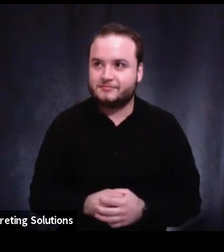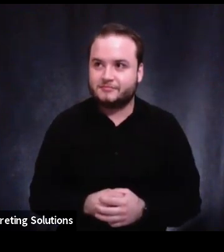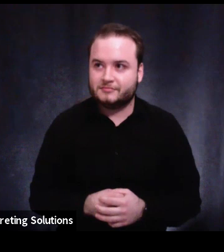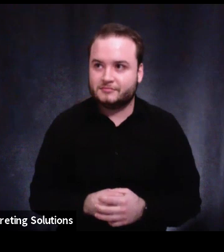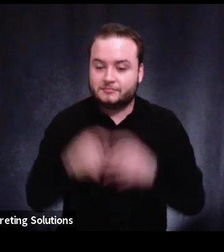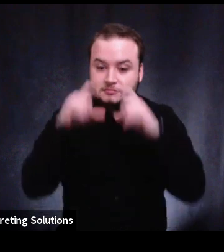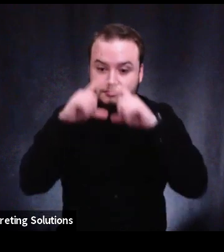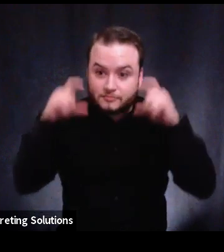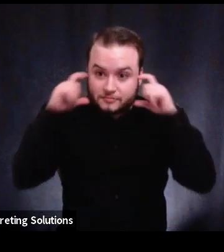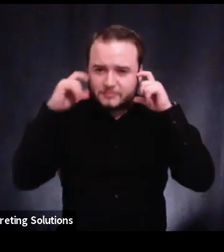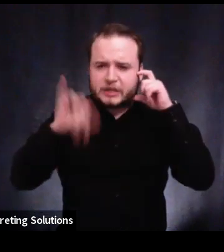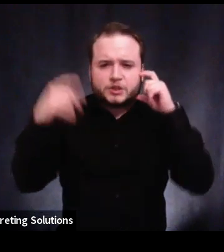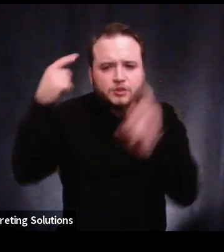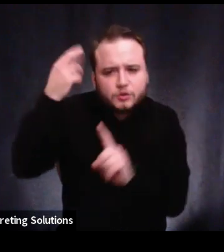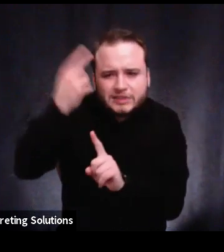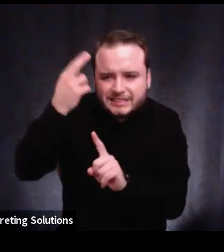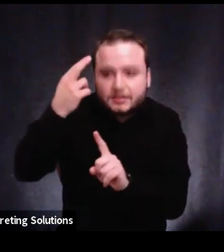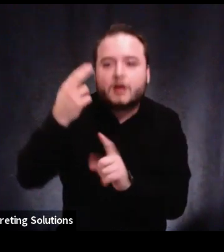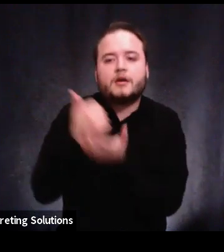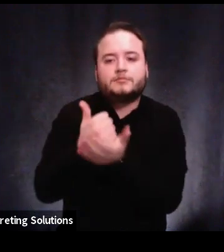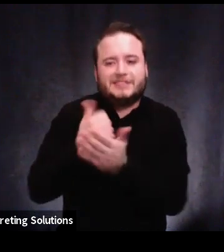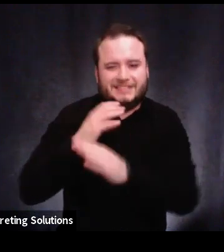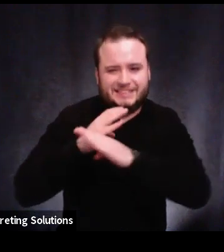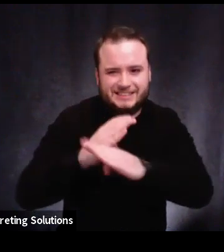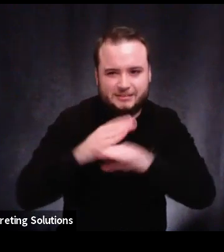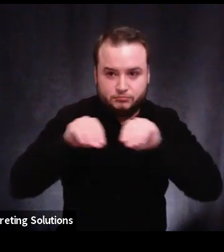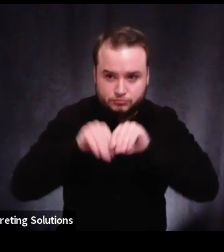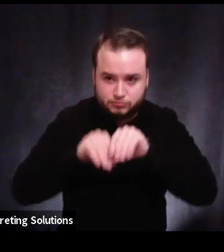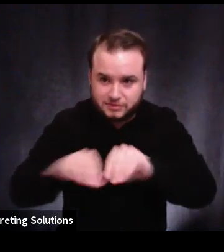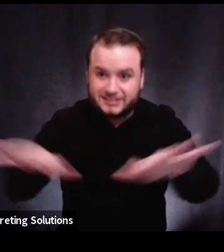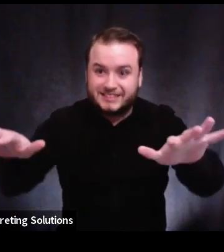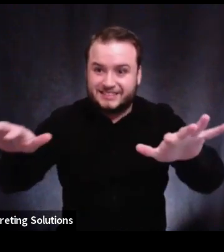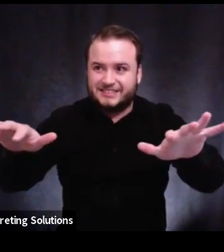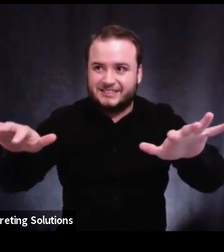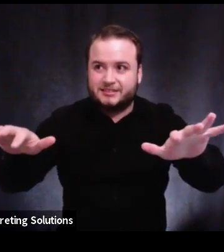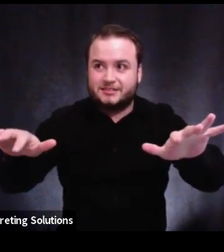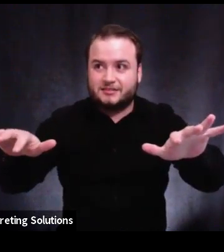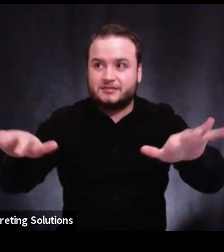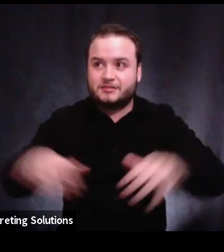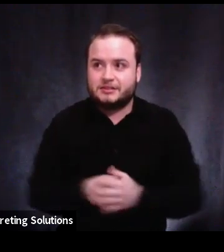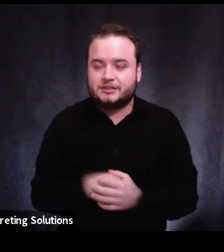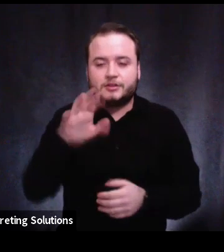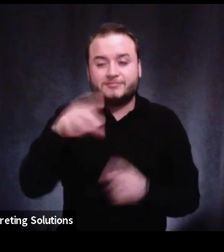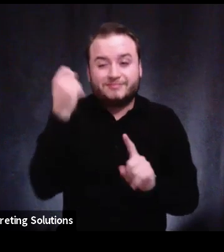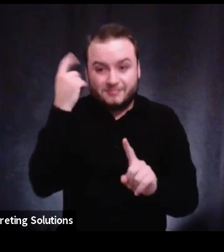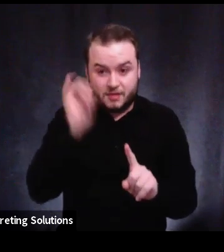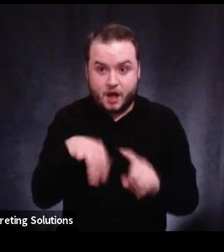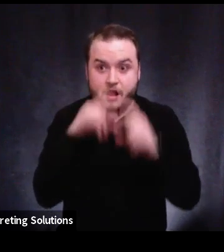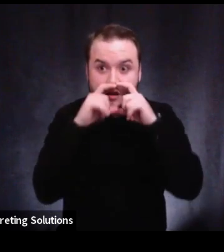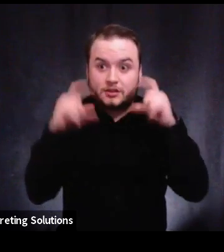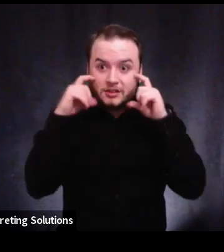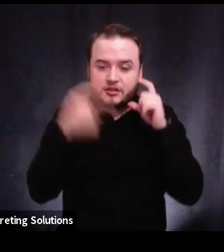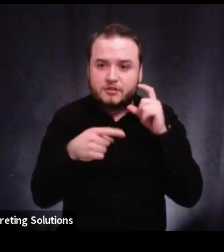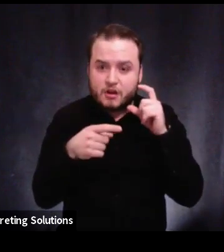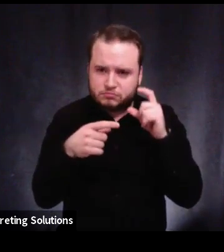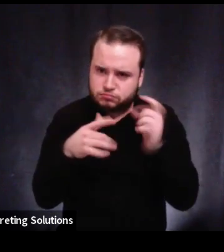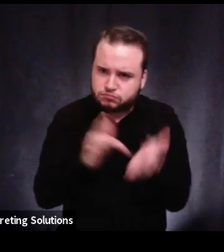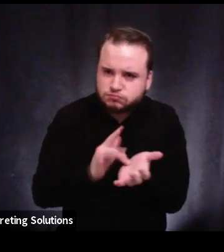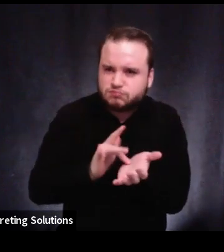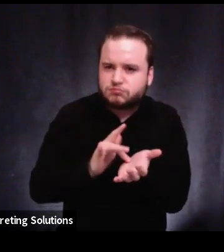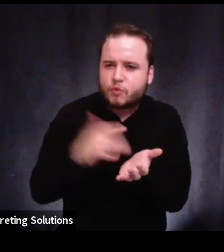that way. They are not medical grade equipment. They are not personal protective equipment. And